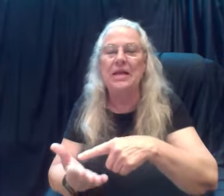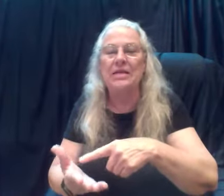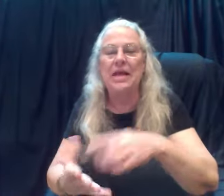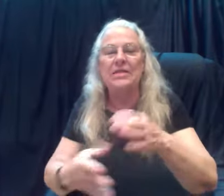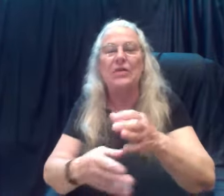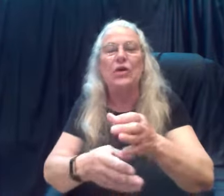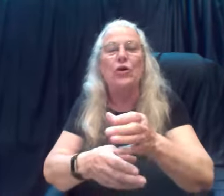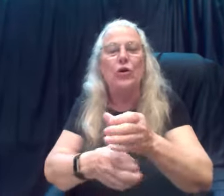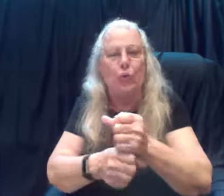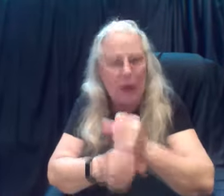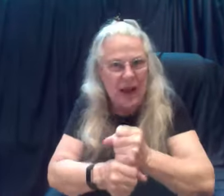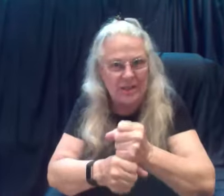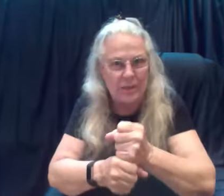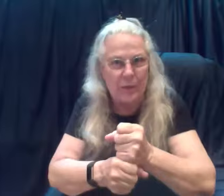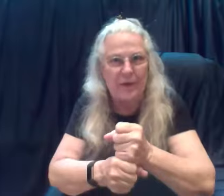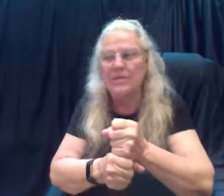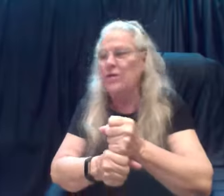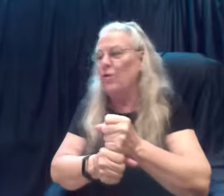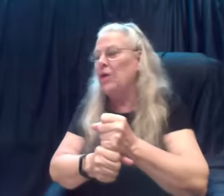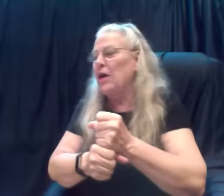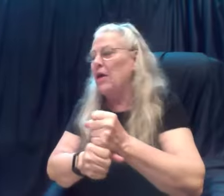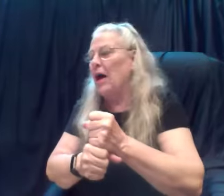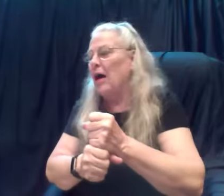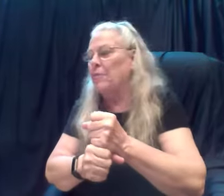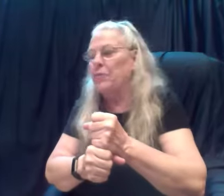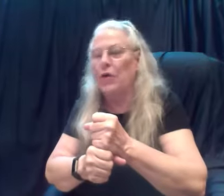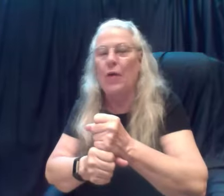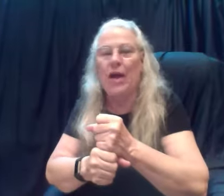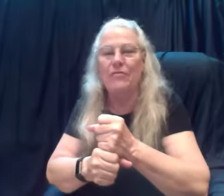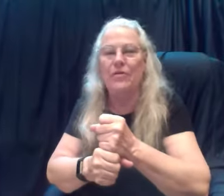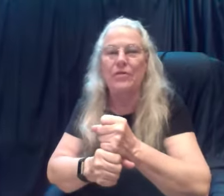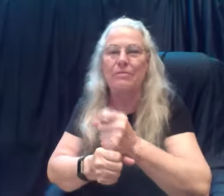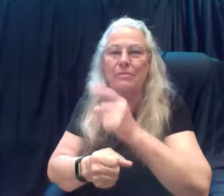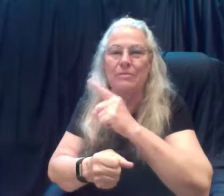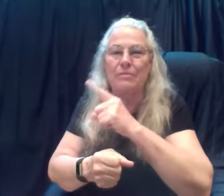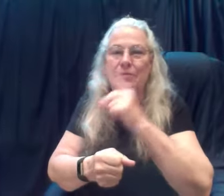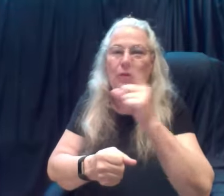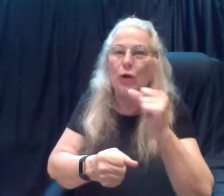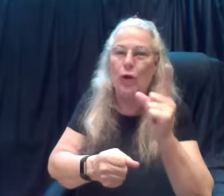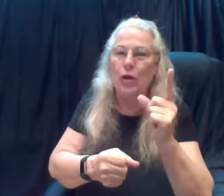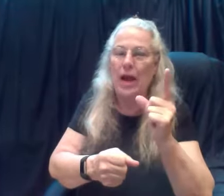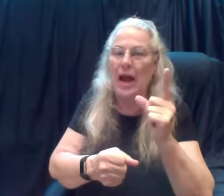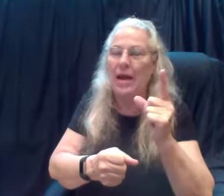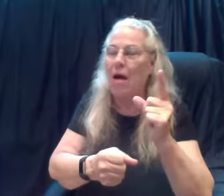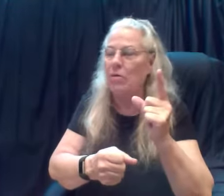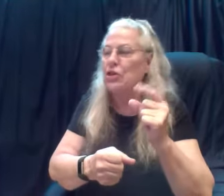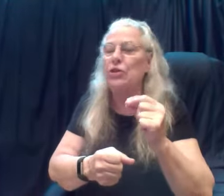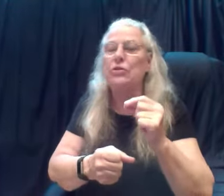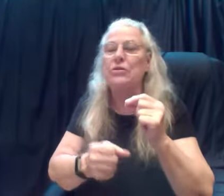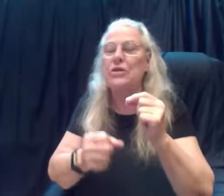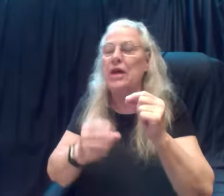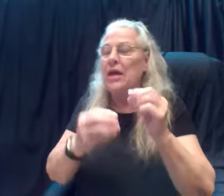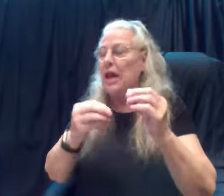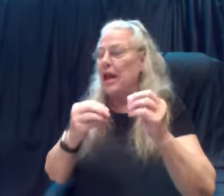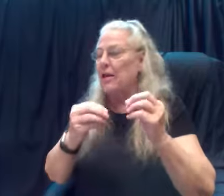Death's grasp. And so you have to look at how it's used and